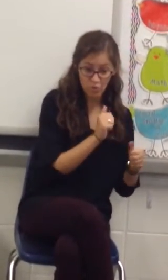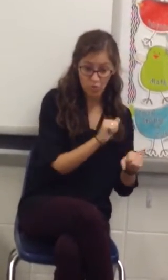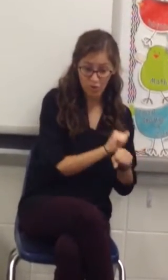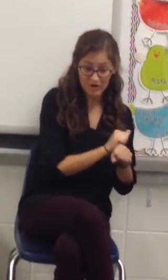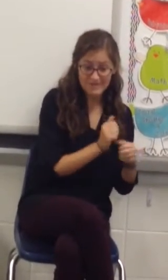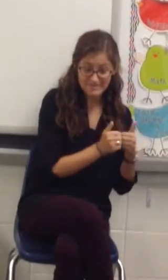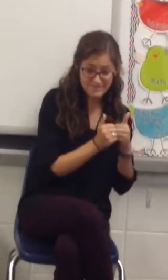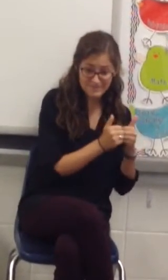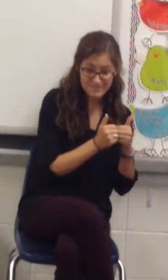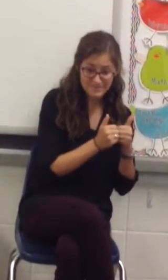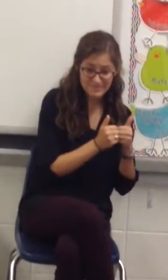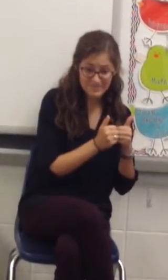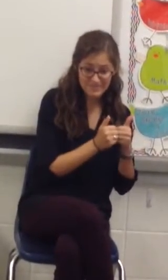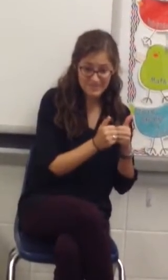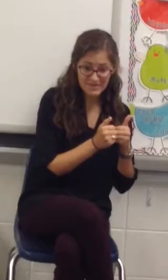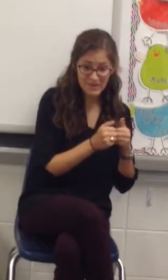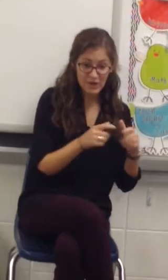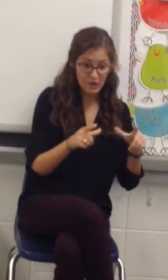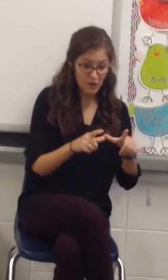it is on there. Okay?